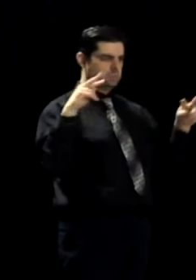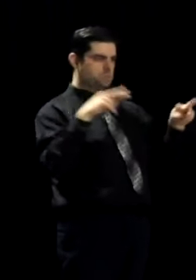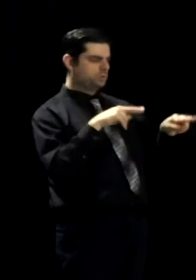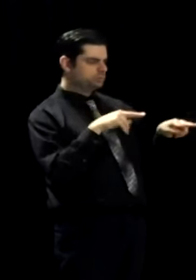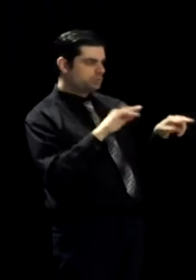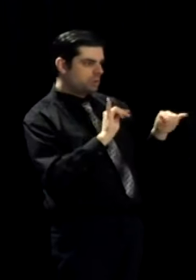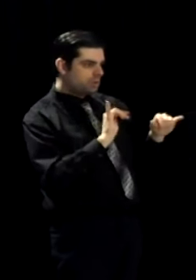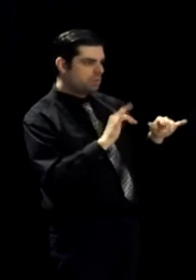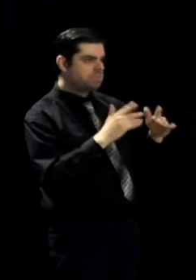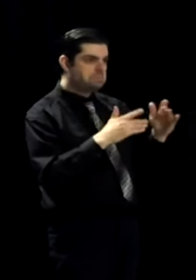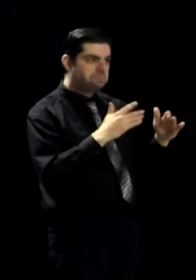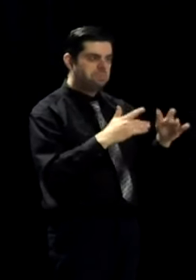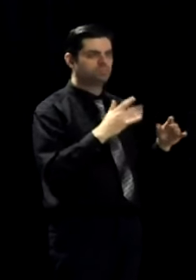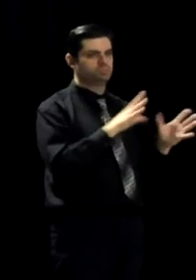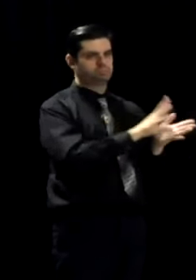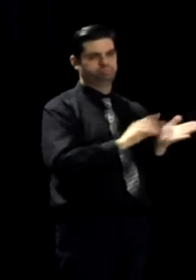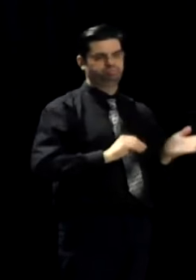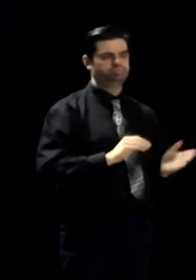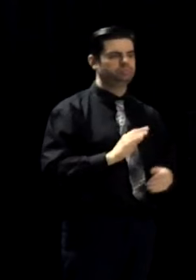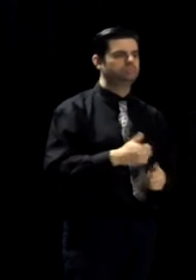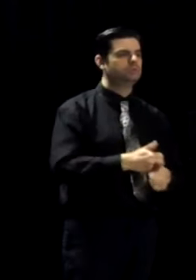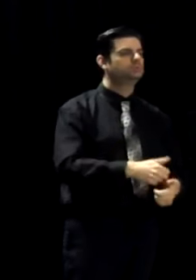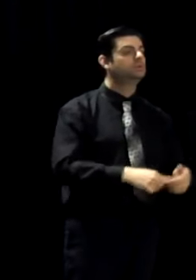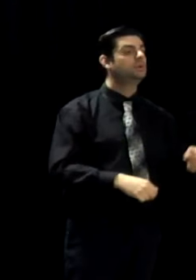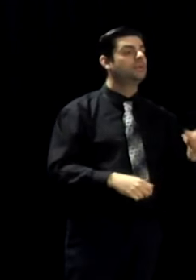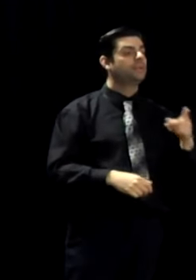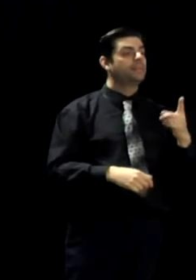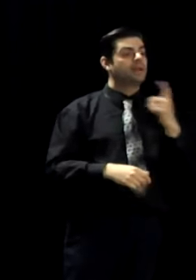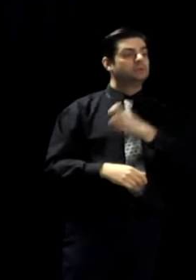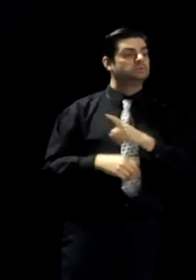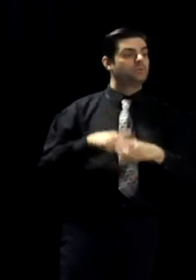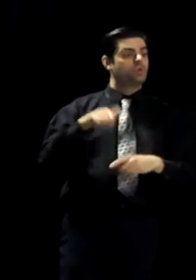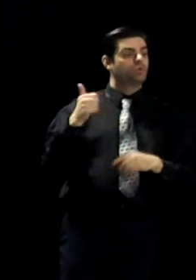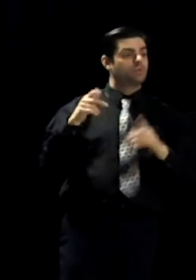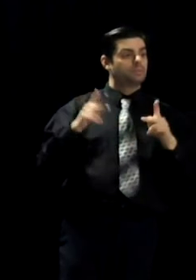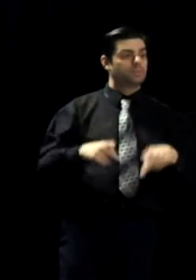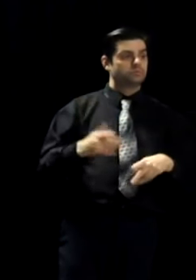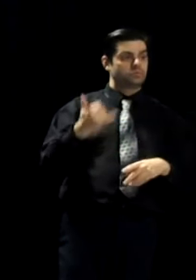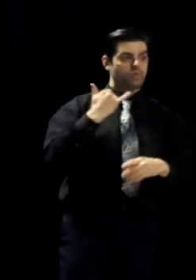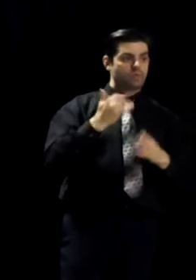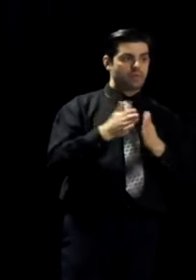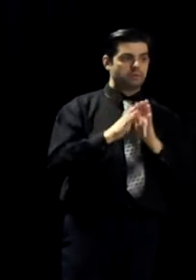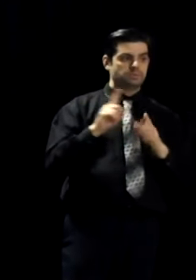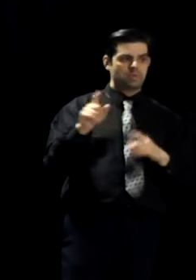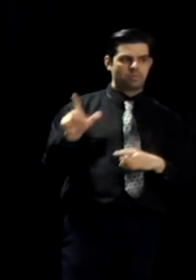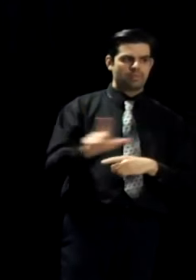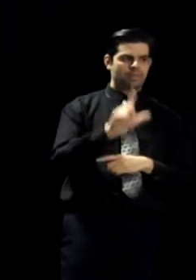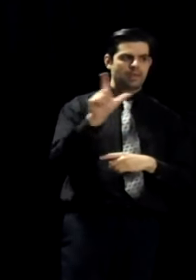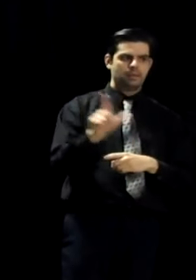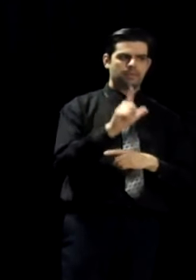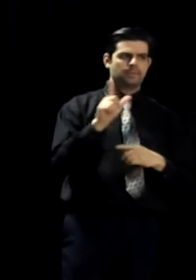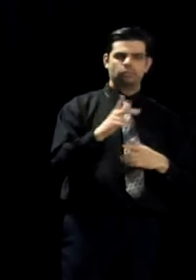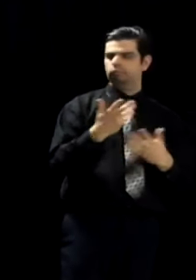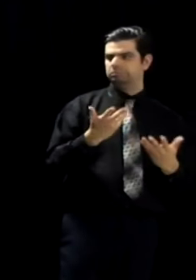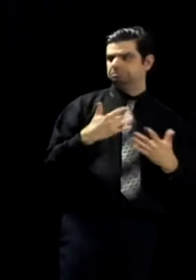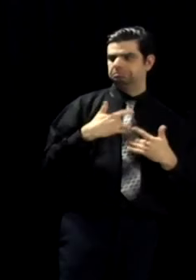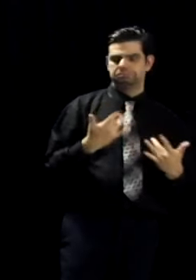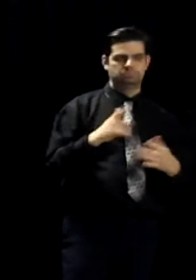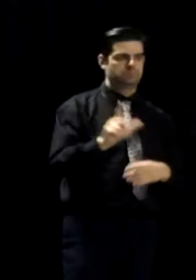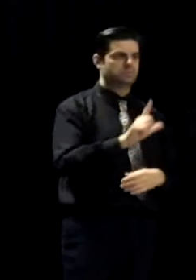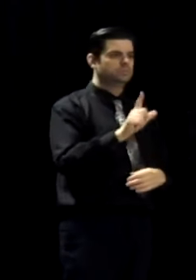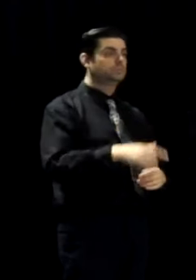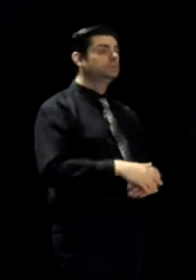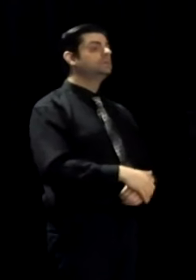had asked about libraries. Yeah, so that's kind of our call. So we're looking at that. We're going to